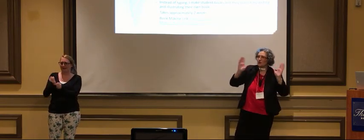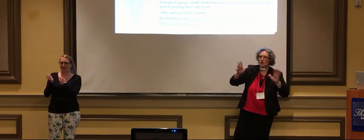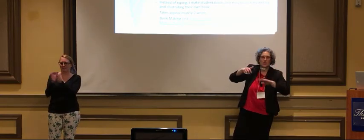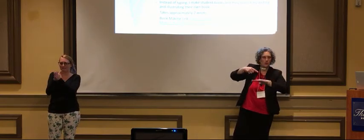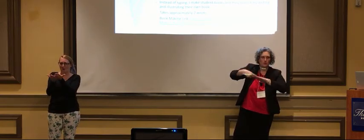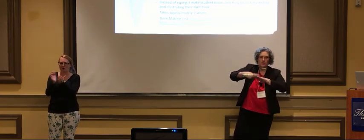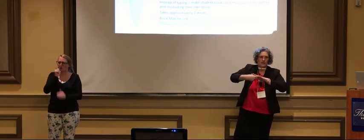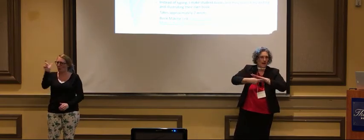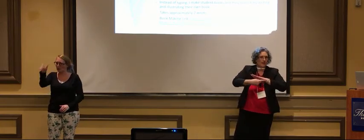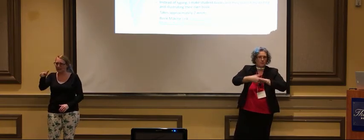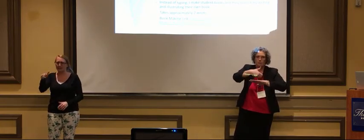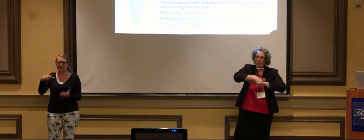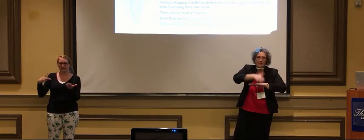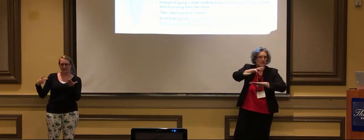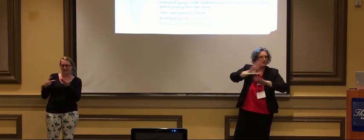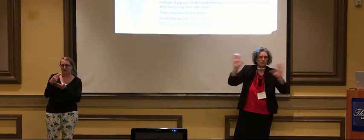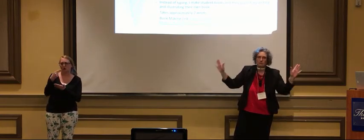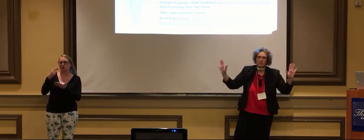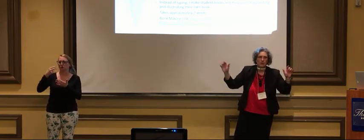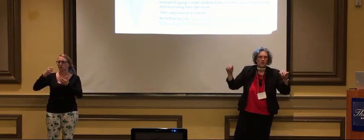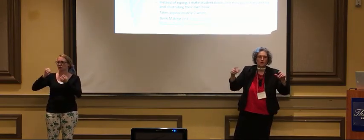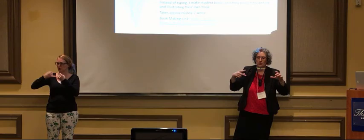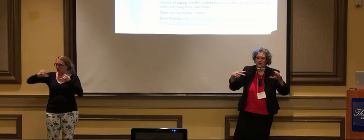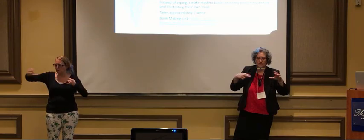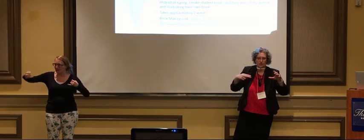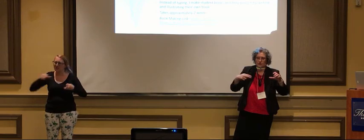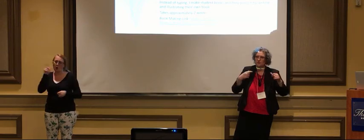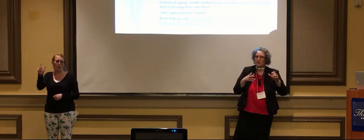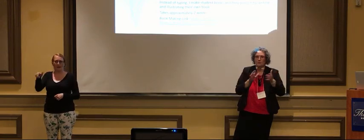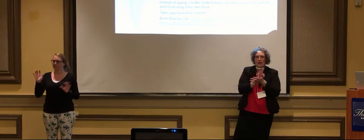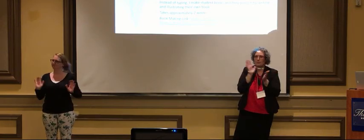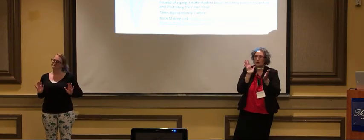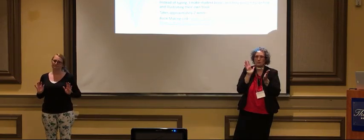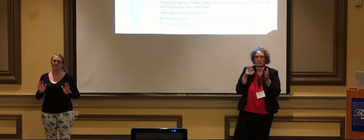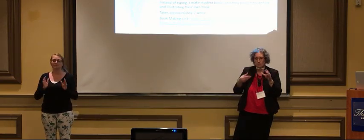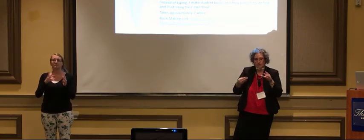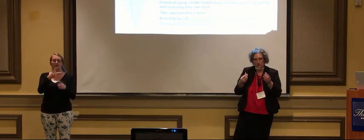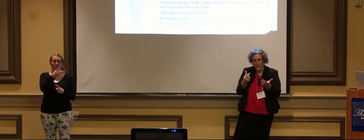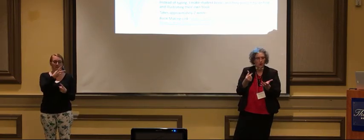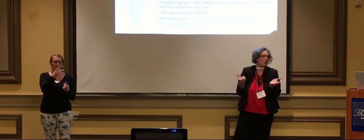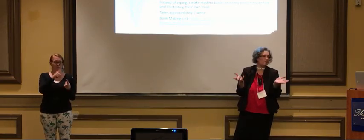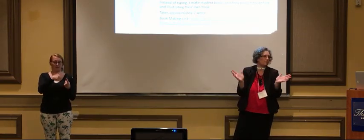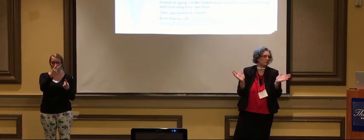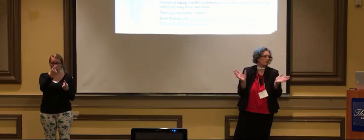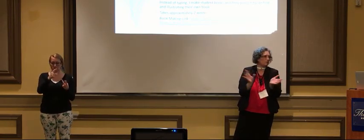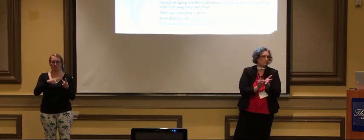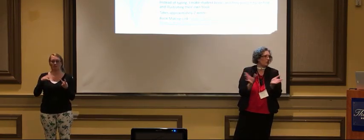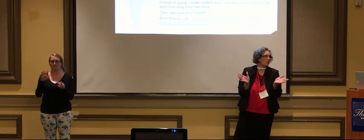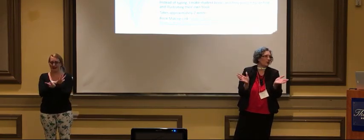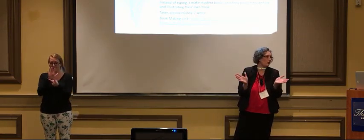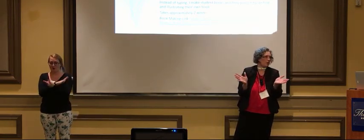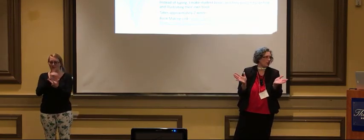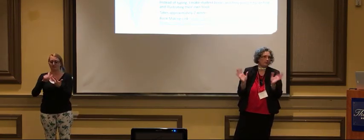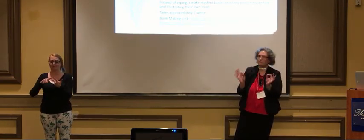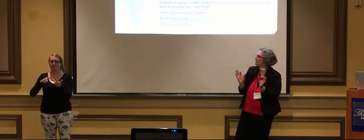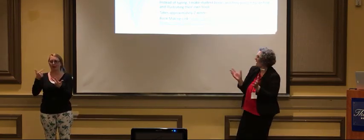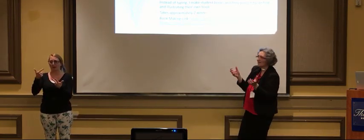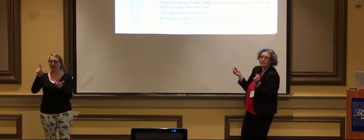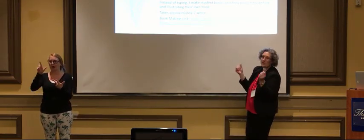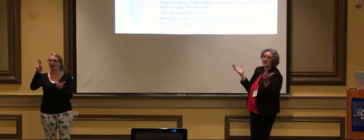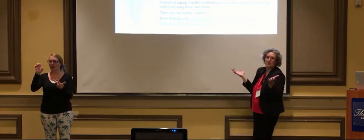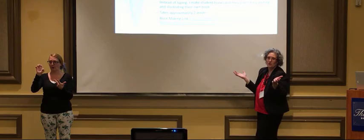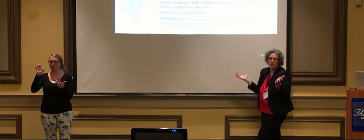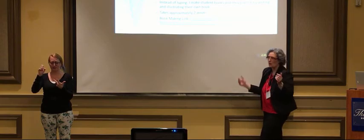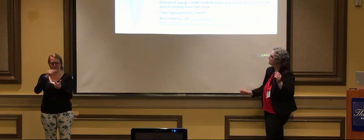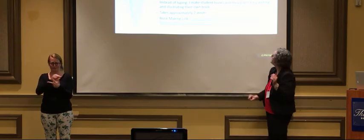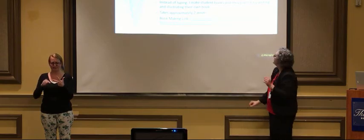You don't need string. You don't need that binding. Just scissors, paper, and glue. You can make your own book. Have